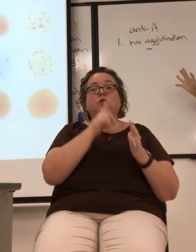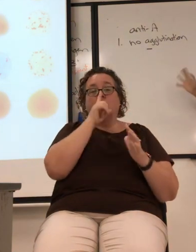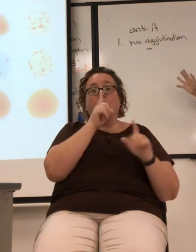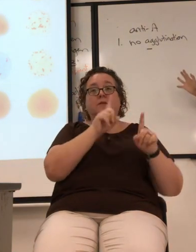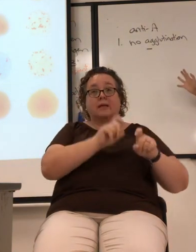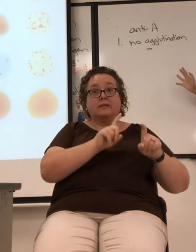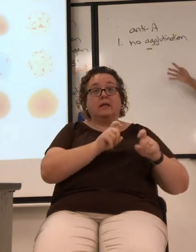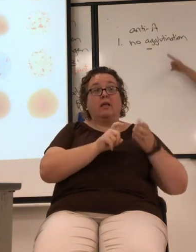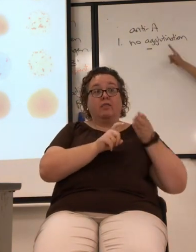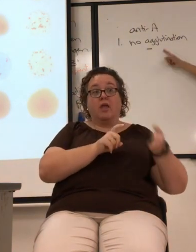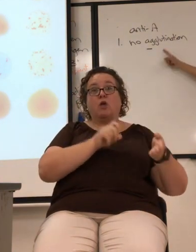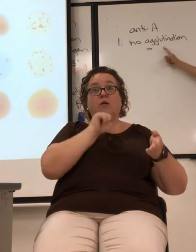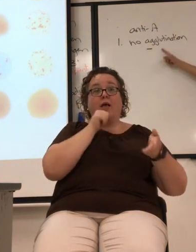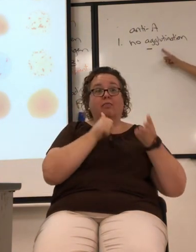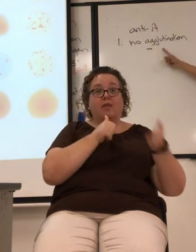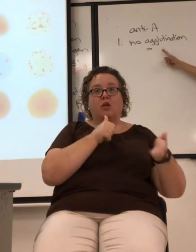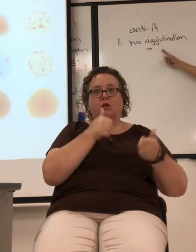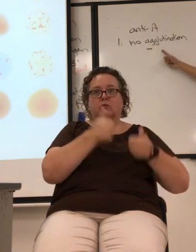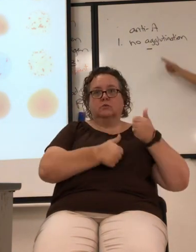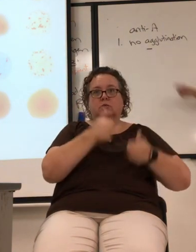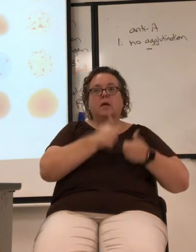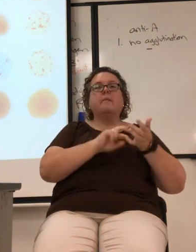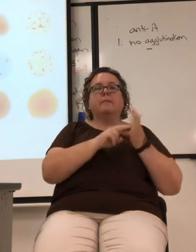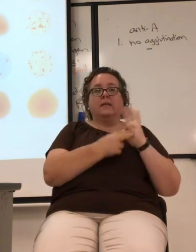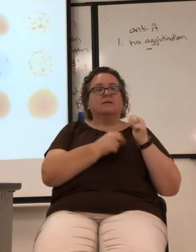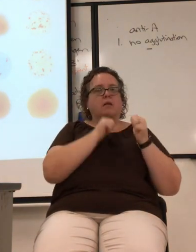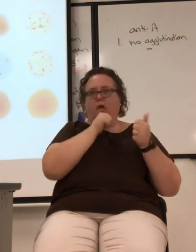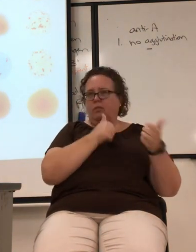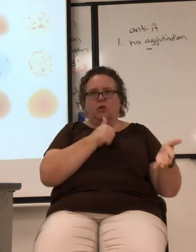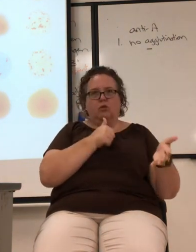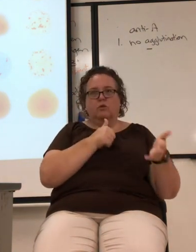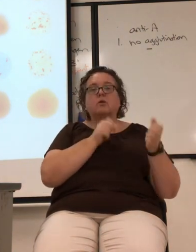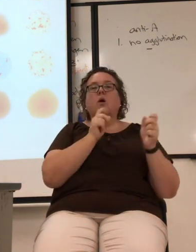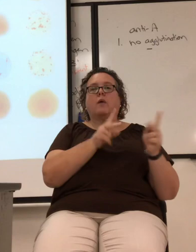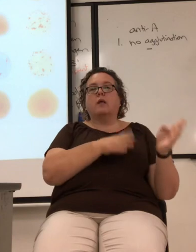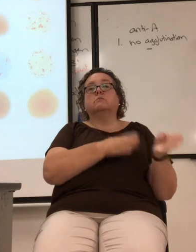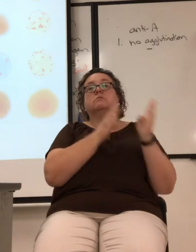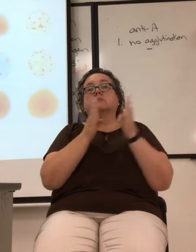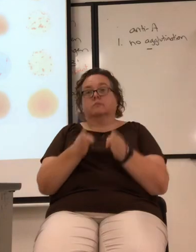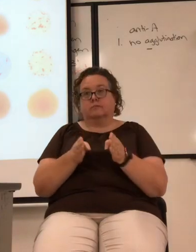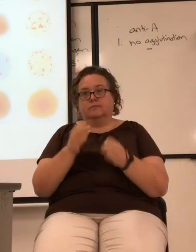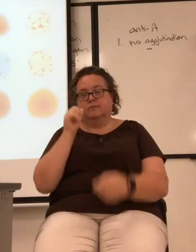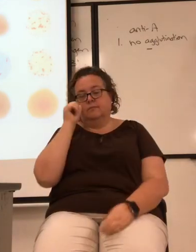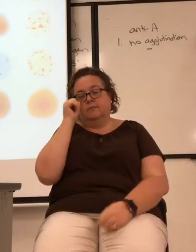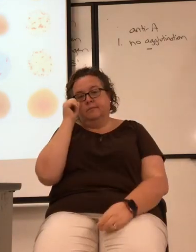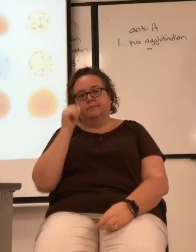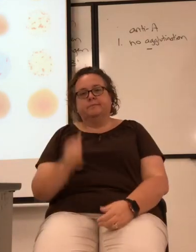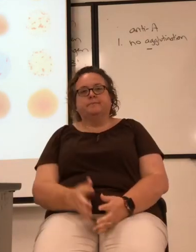presence or absence of antigens. That means it ain't there, okay? So, moving on.